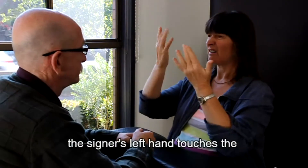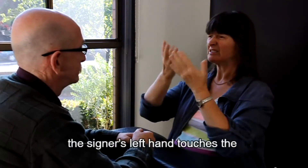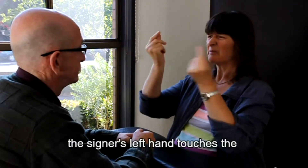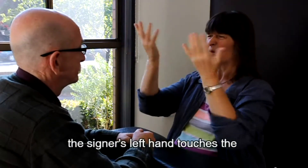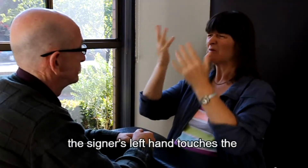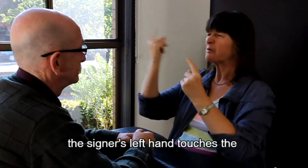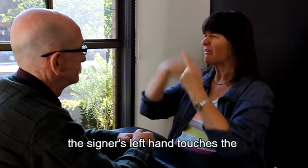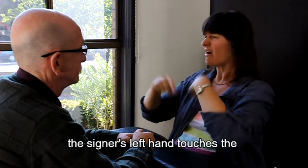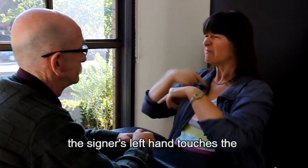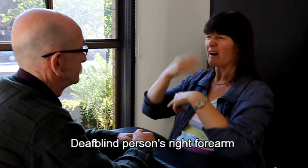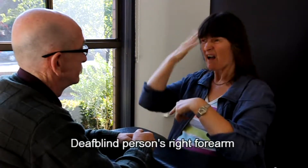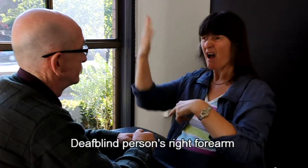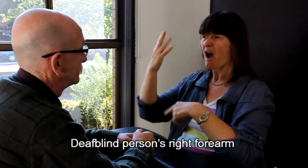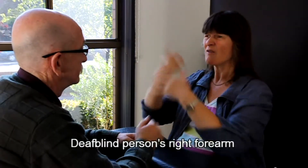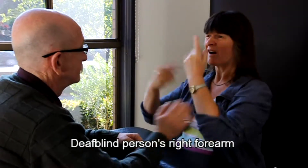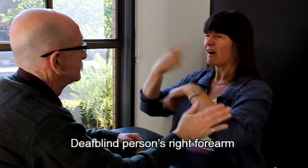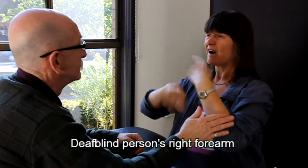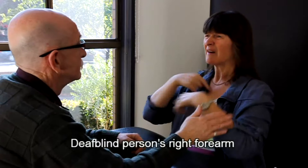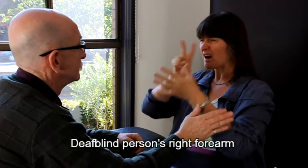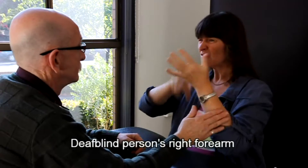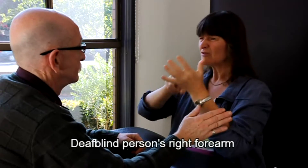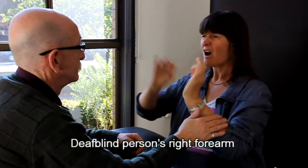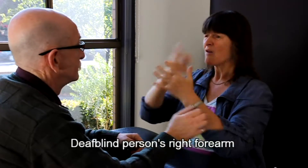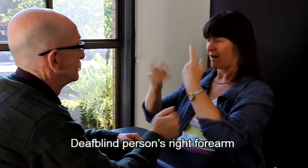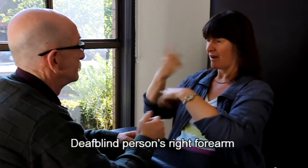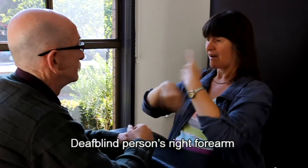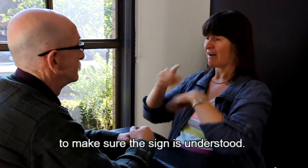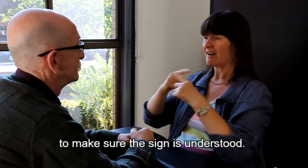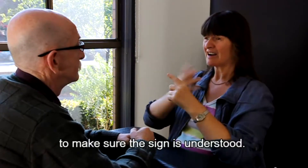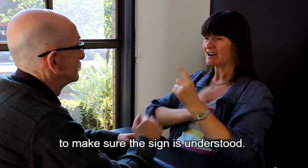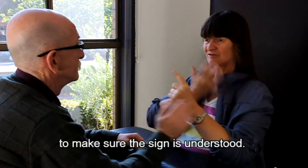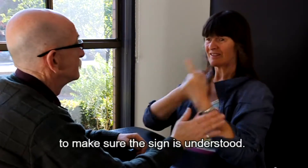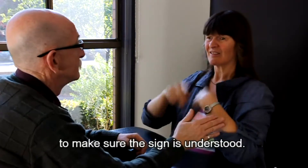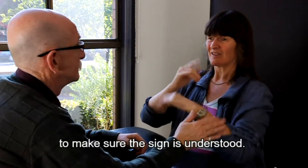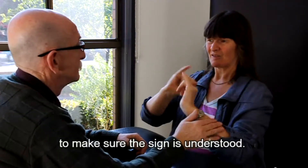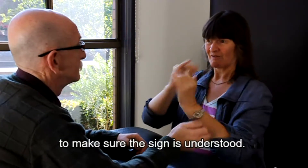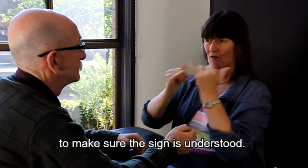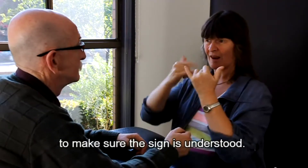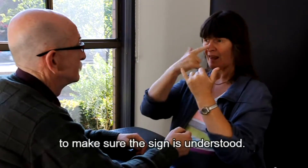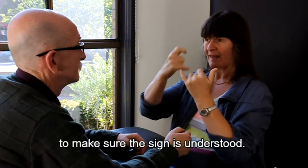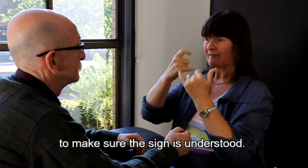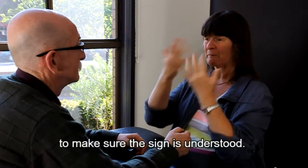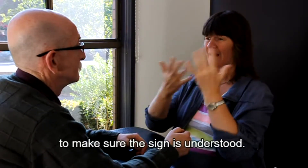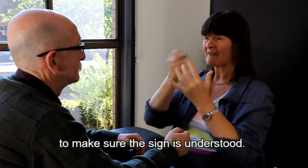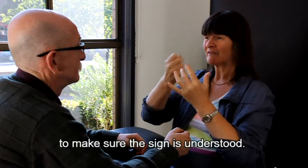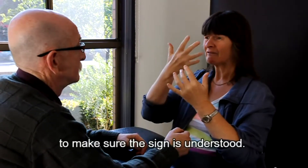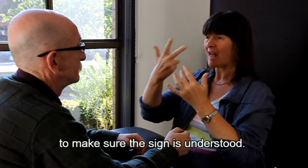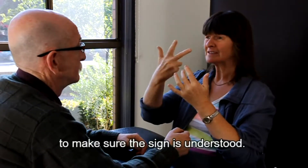left hand touches the deafblind person's right forearm to make sure the sign is understood.